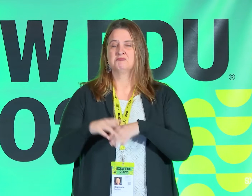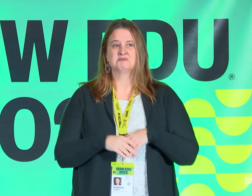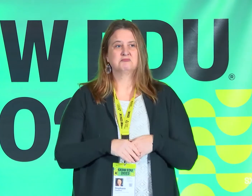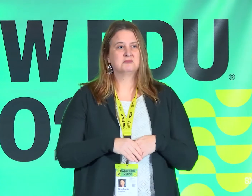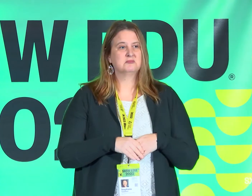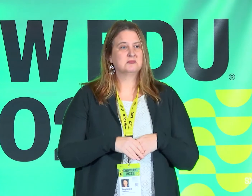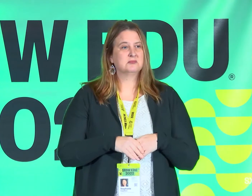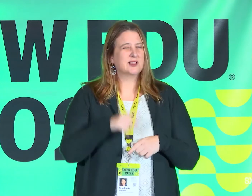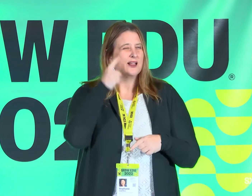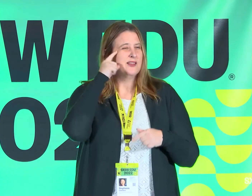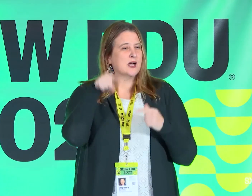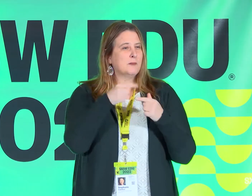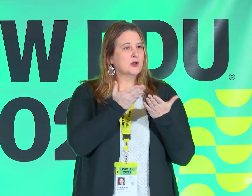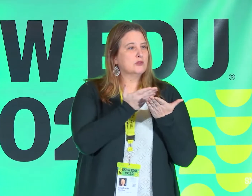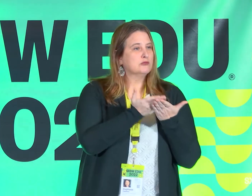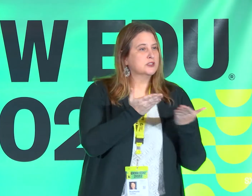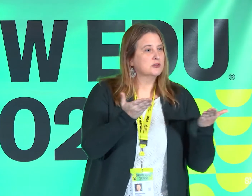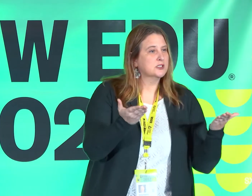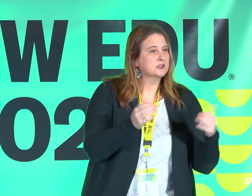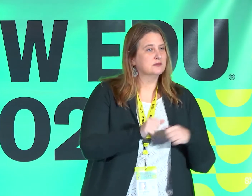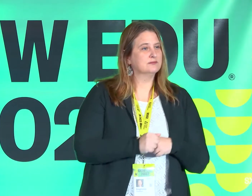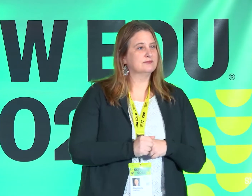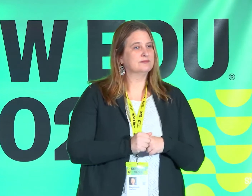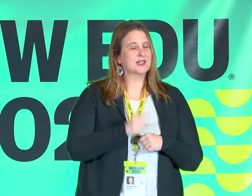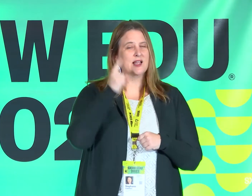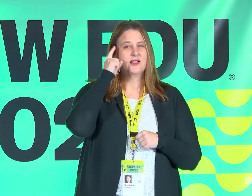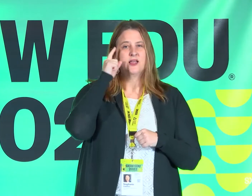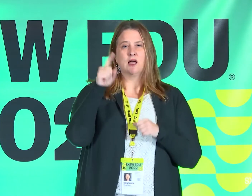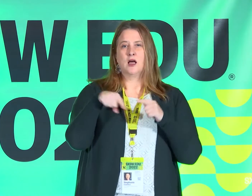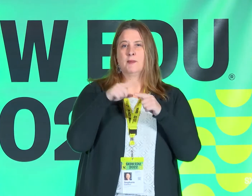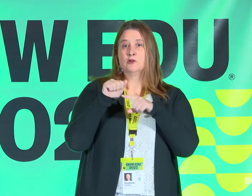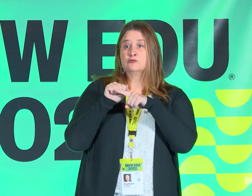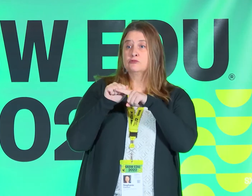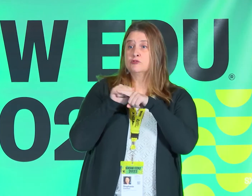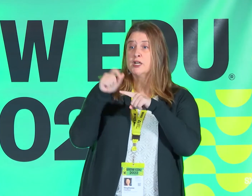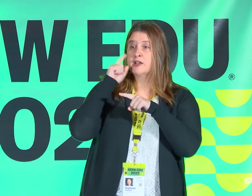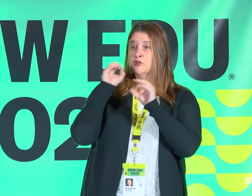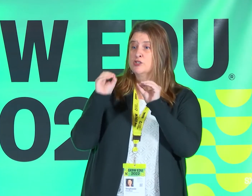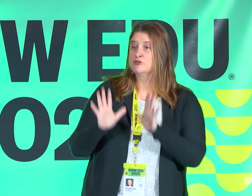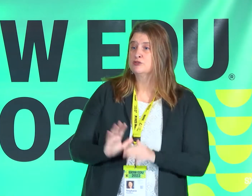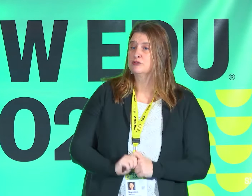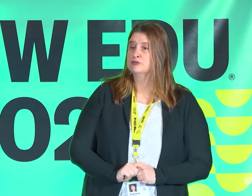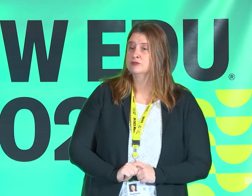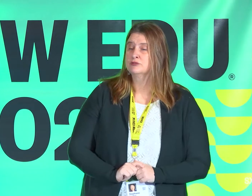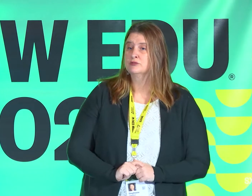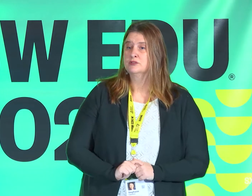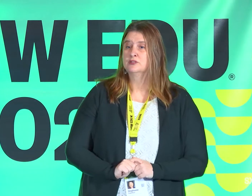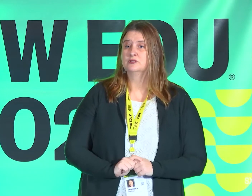accessible education. Think about resources, training for teachers,